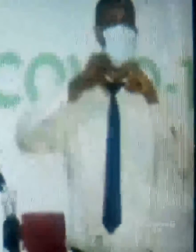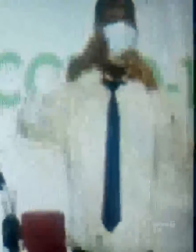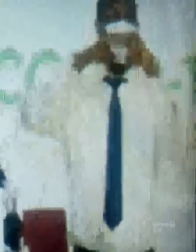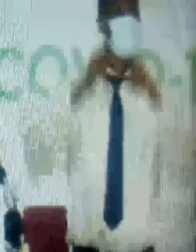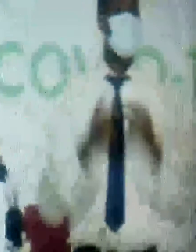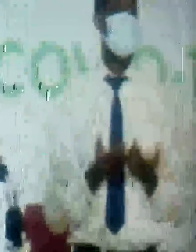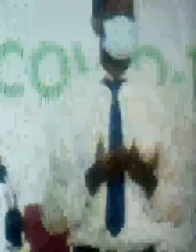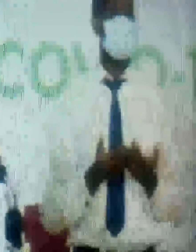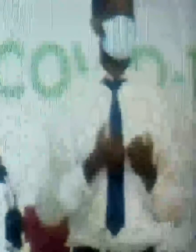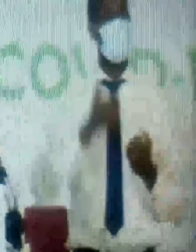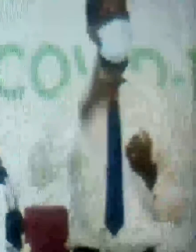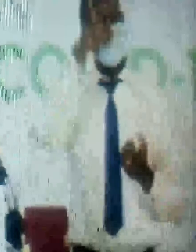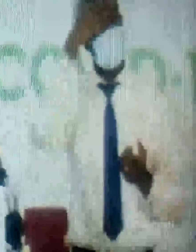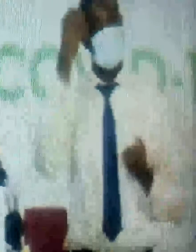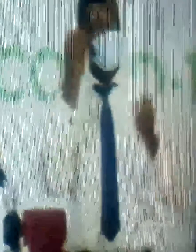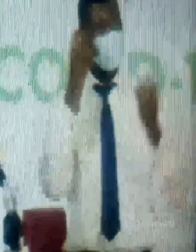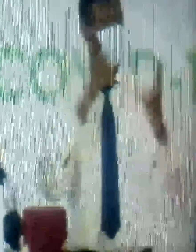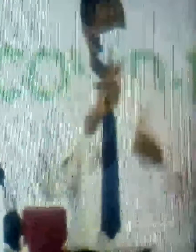because most people have decided that